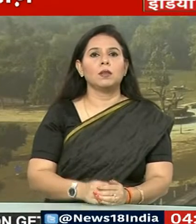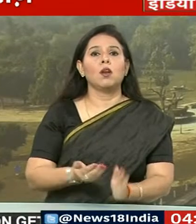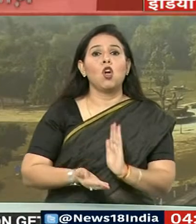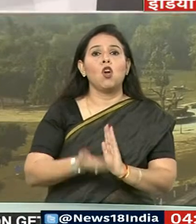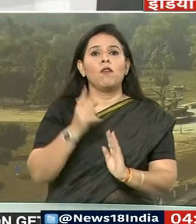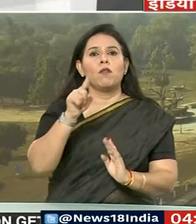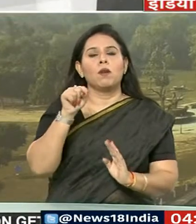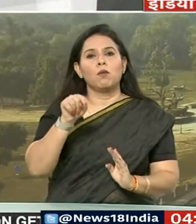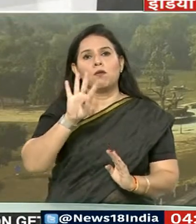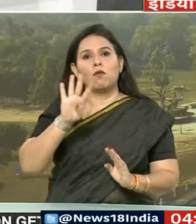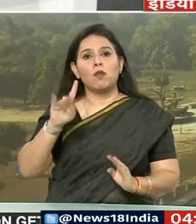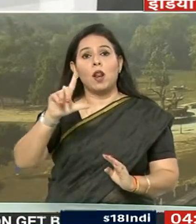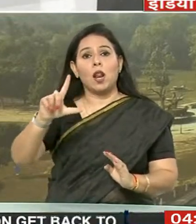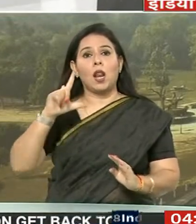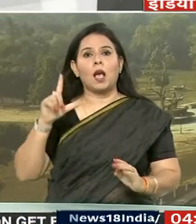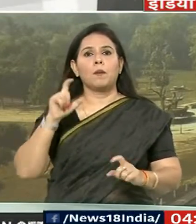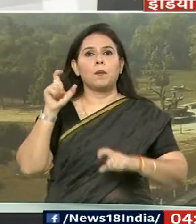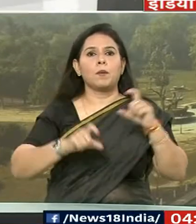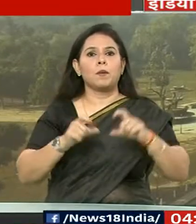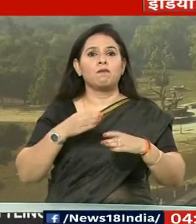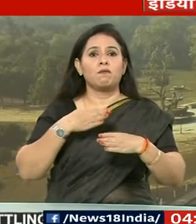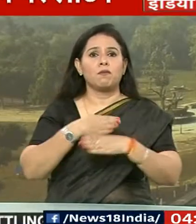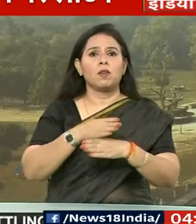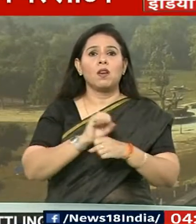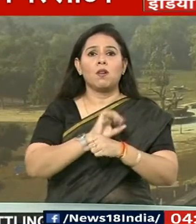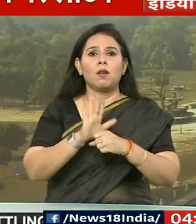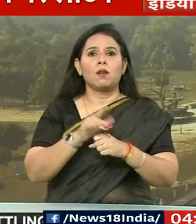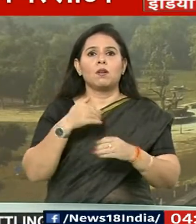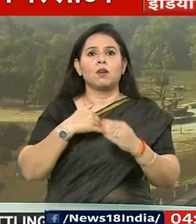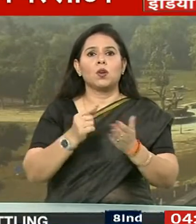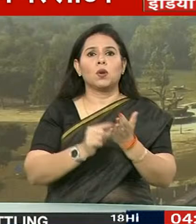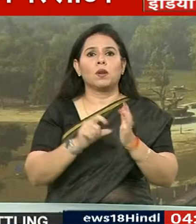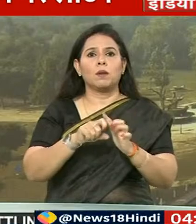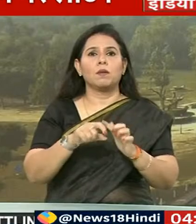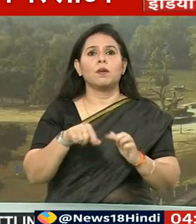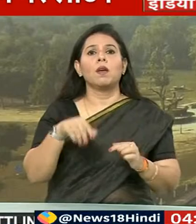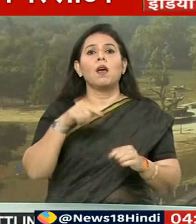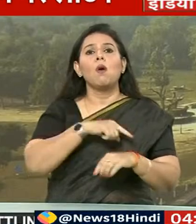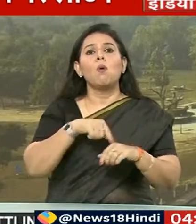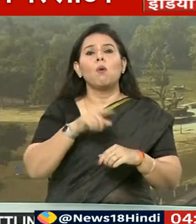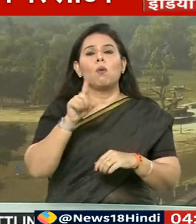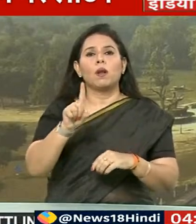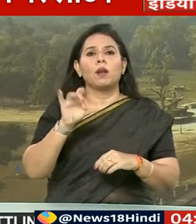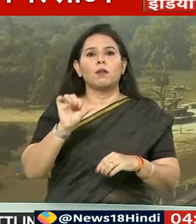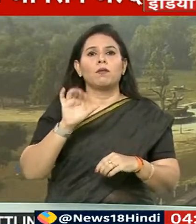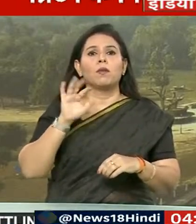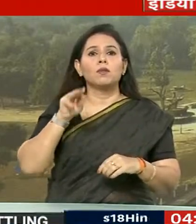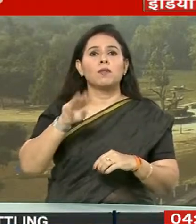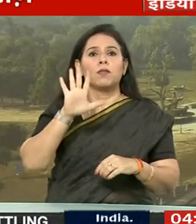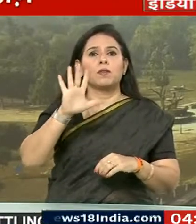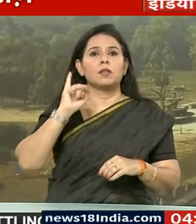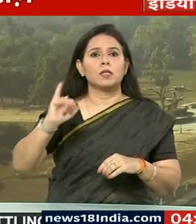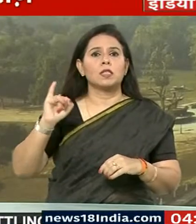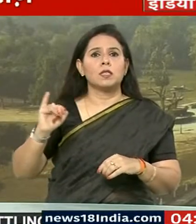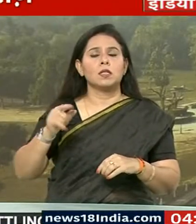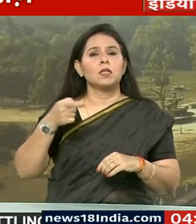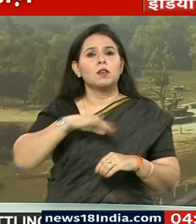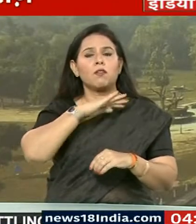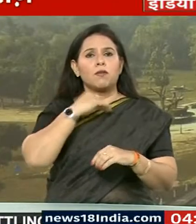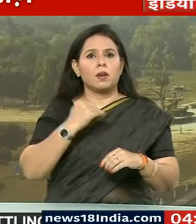Over 1.44 lakh people have been infected with coronavirus in the United Kingdom, while